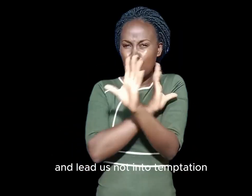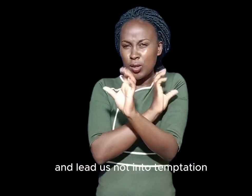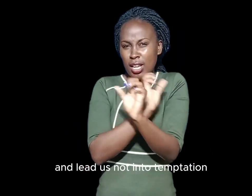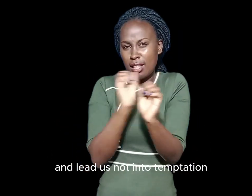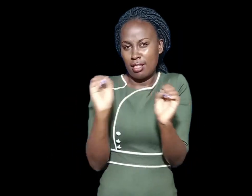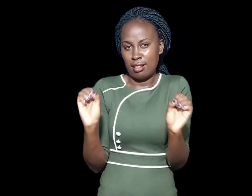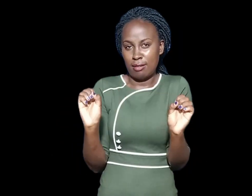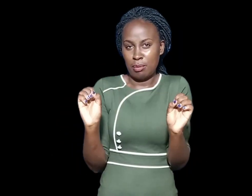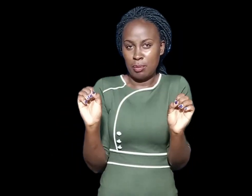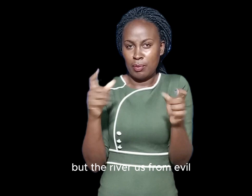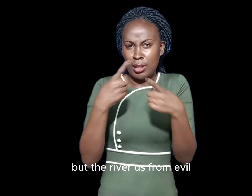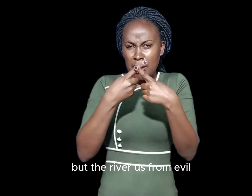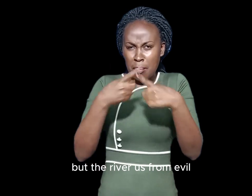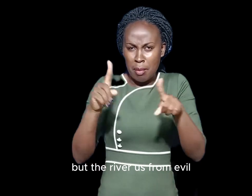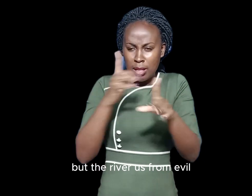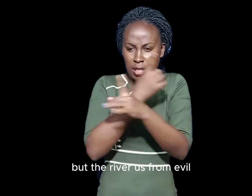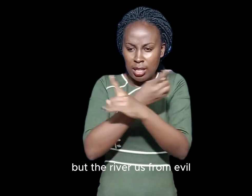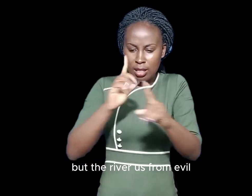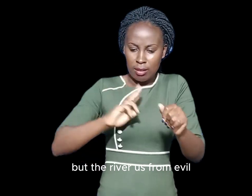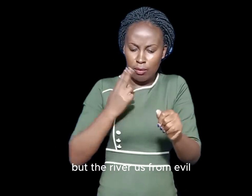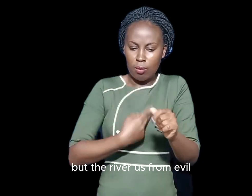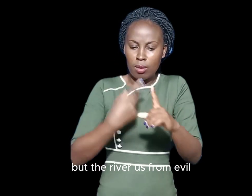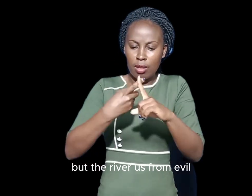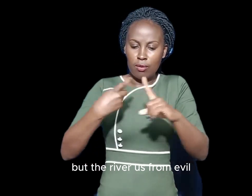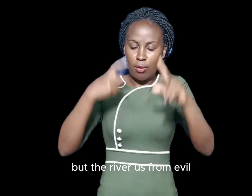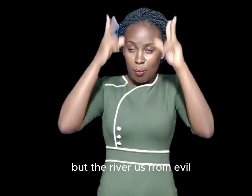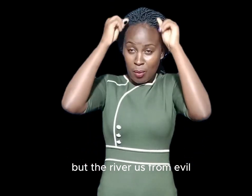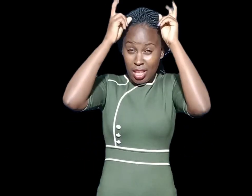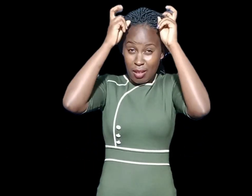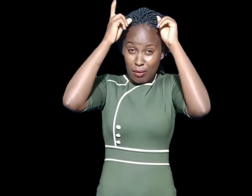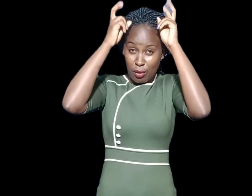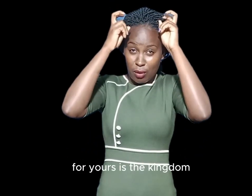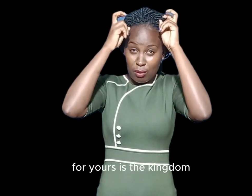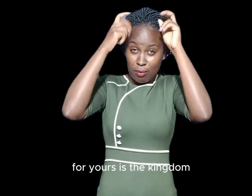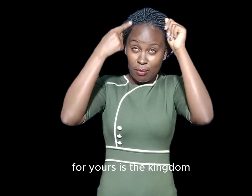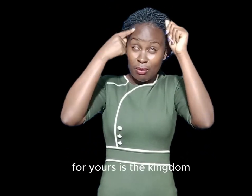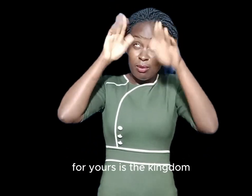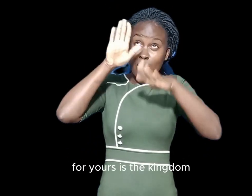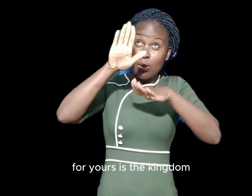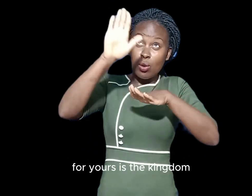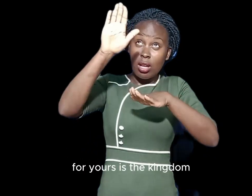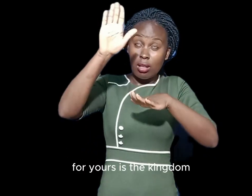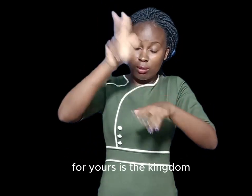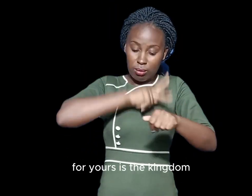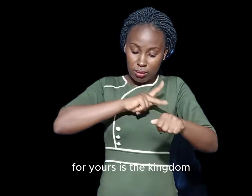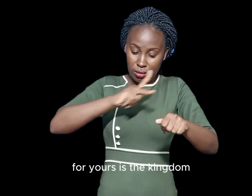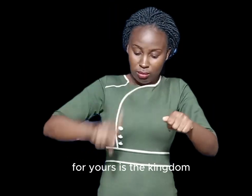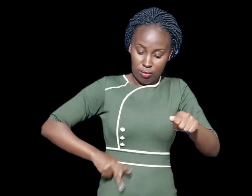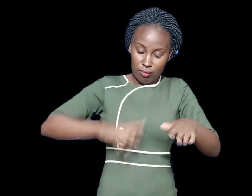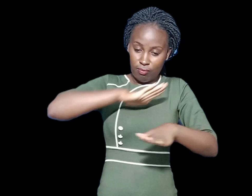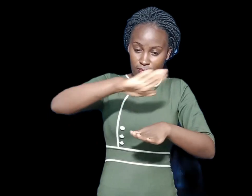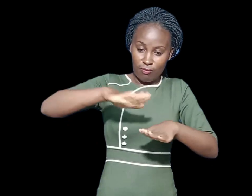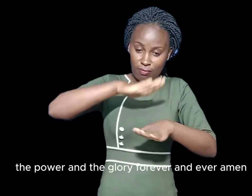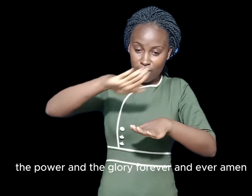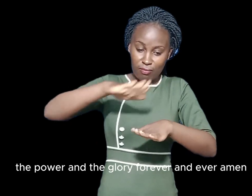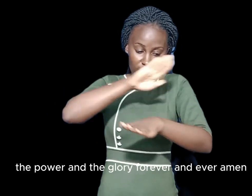And lead deliver us from evil For yours is the kingdom The power